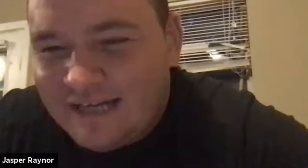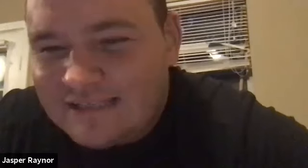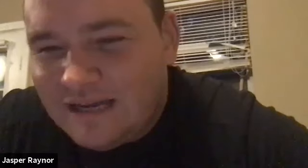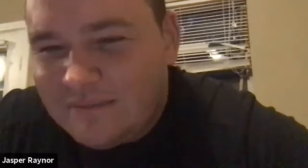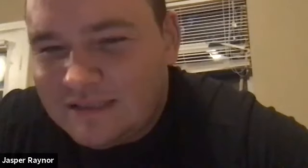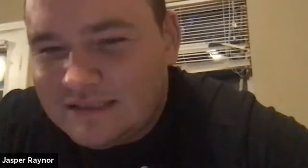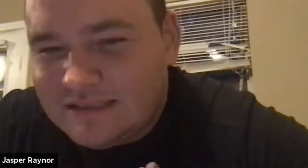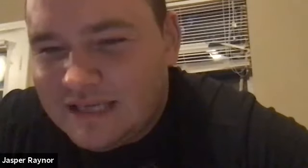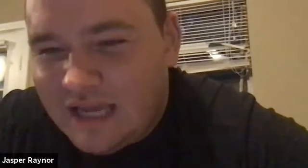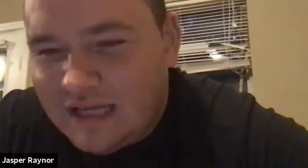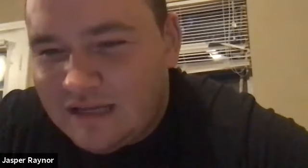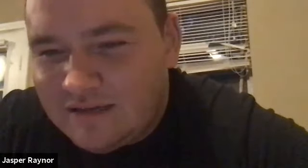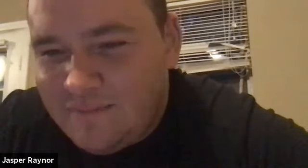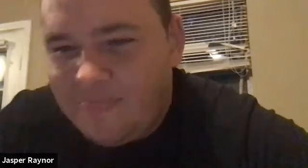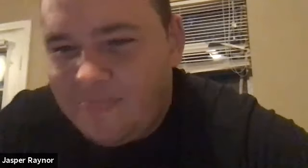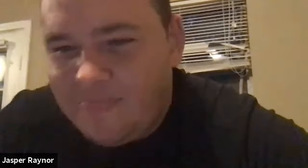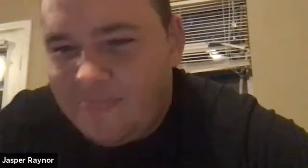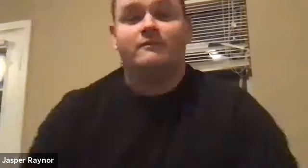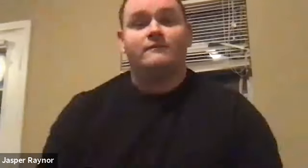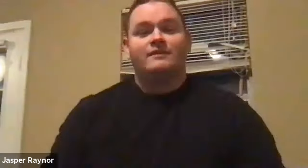Next up is Kayla.